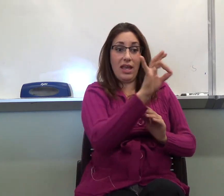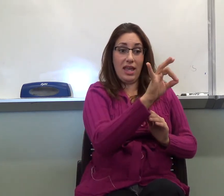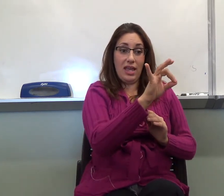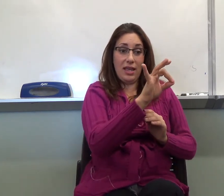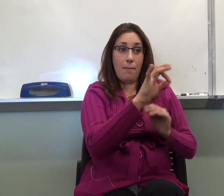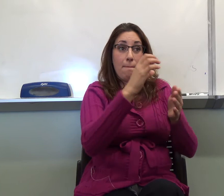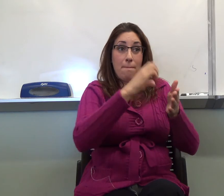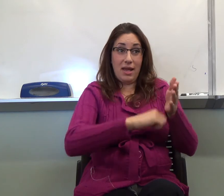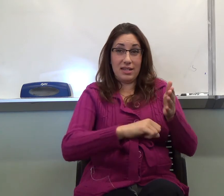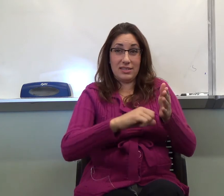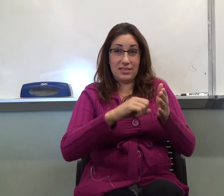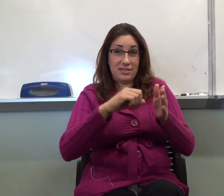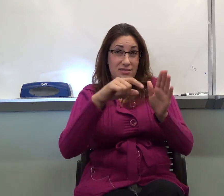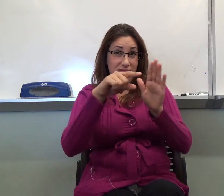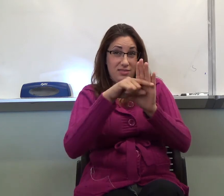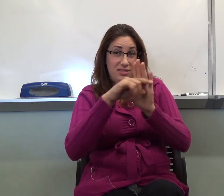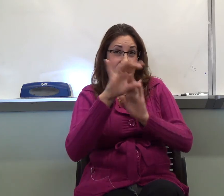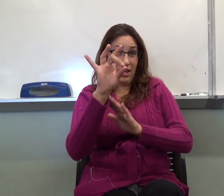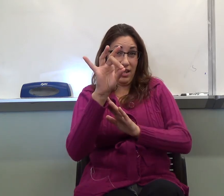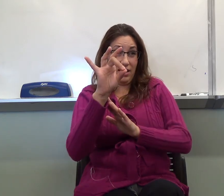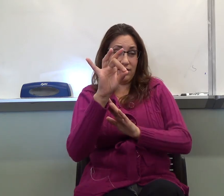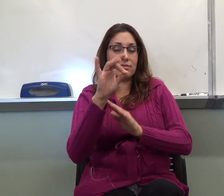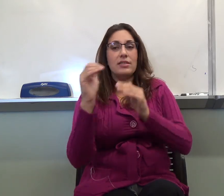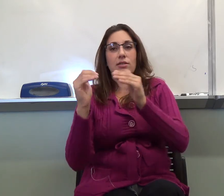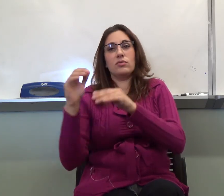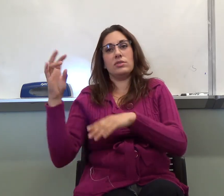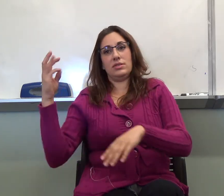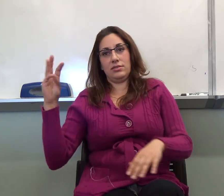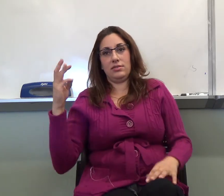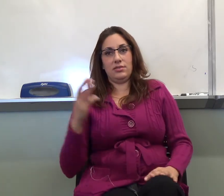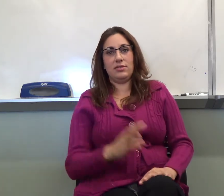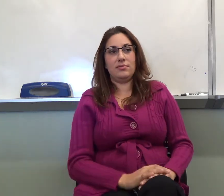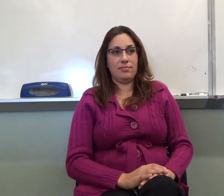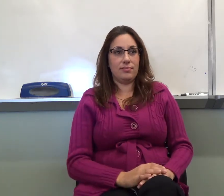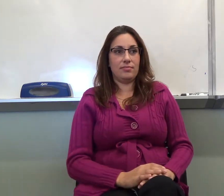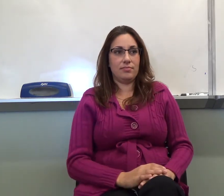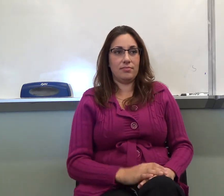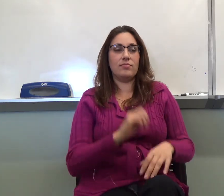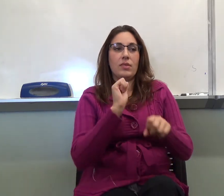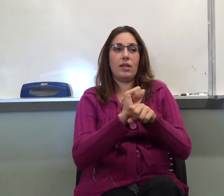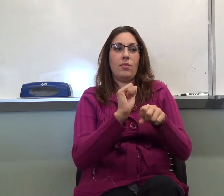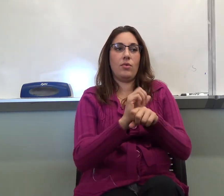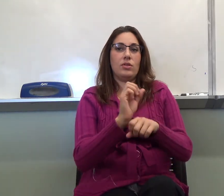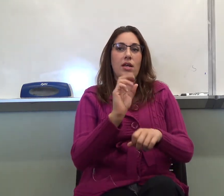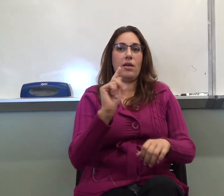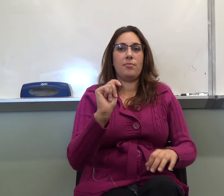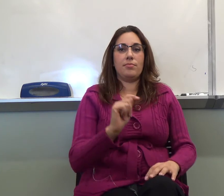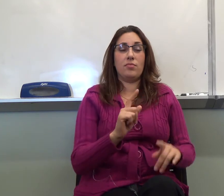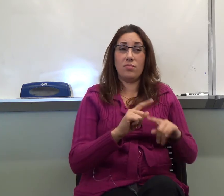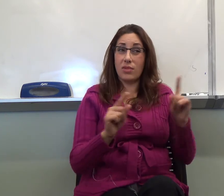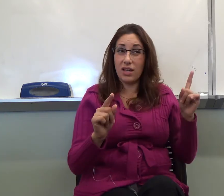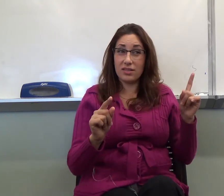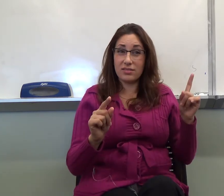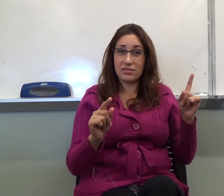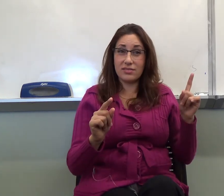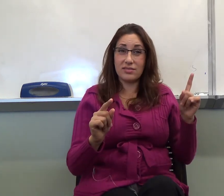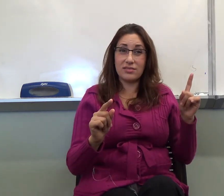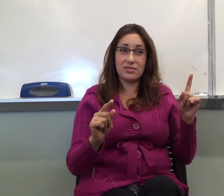plus a plus 8. That's 16 also. It works. But that's not the kind of thing you can sit there and say, oh, well, I think